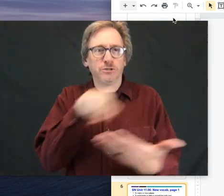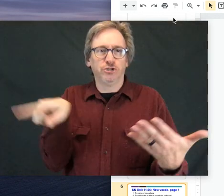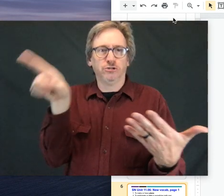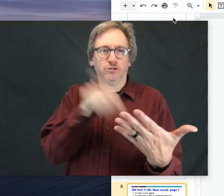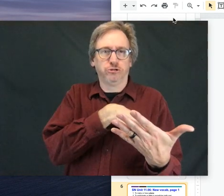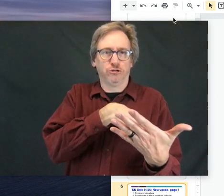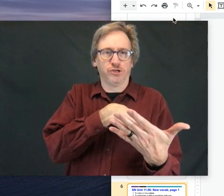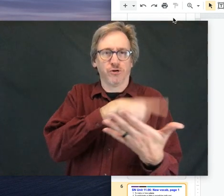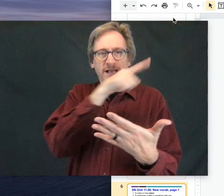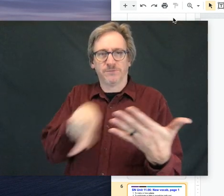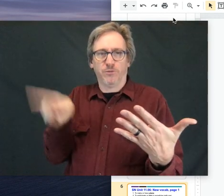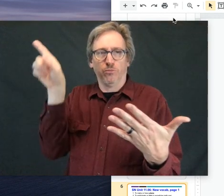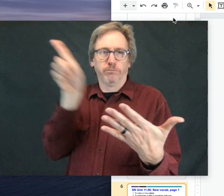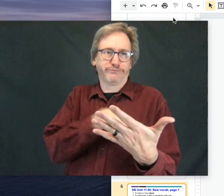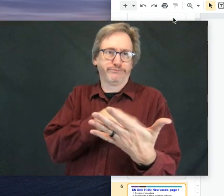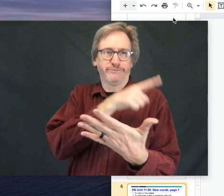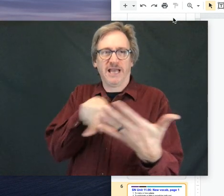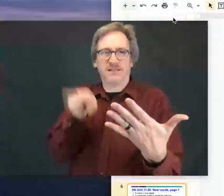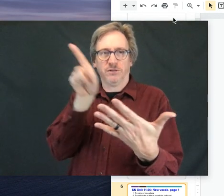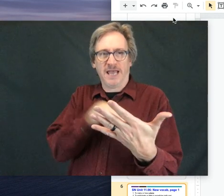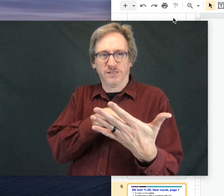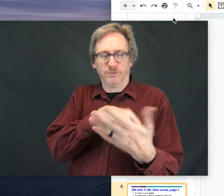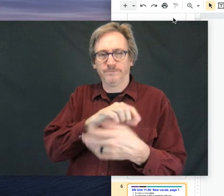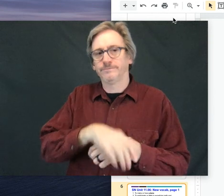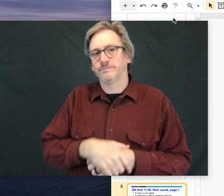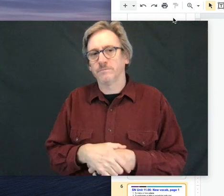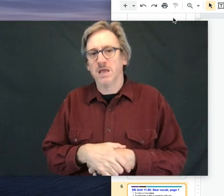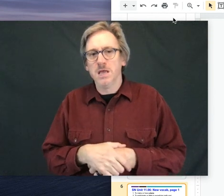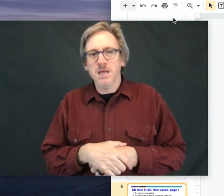Cancel. Just draw next. Cancel.